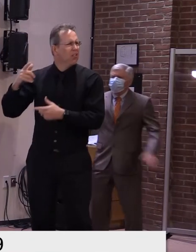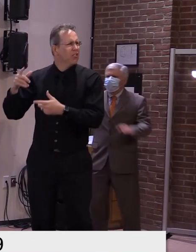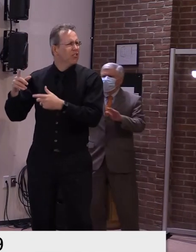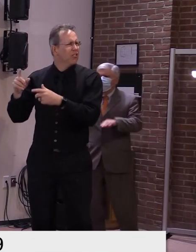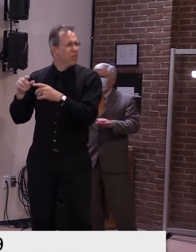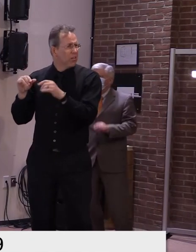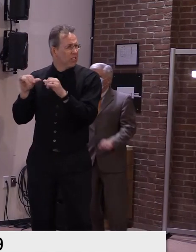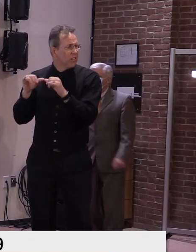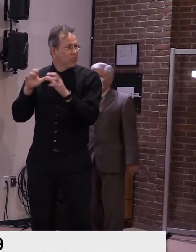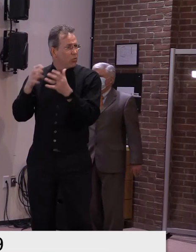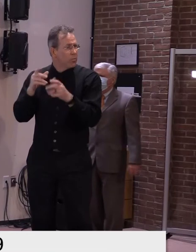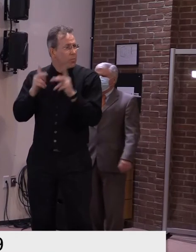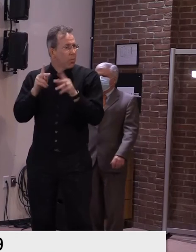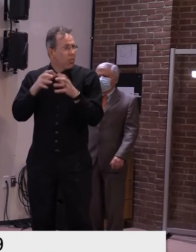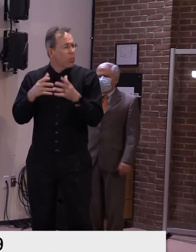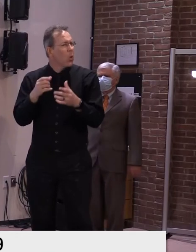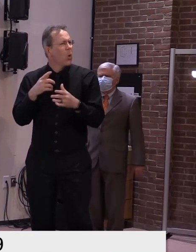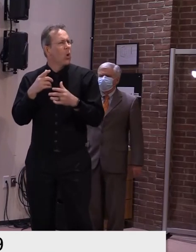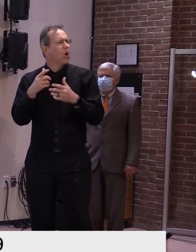So close.